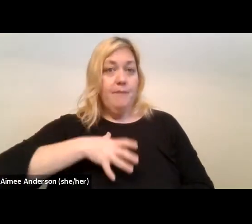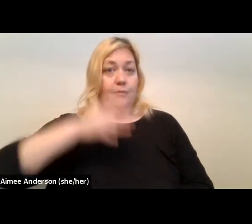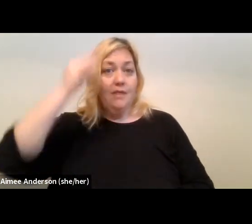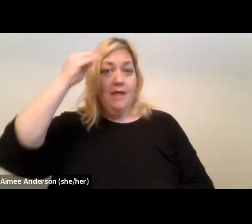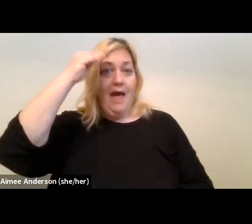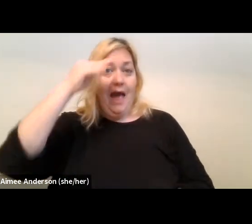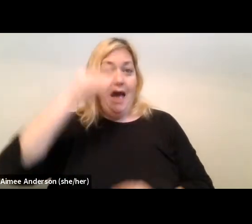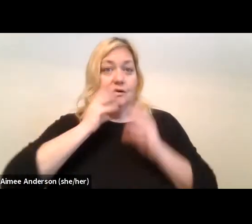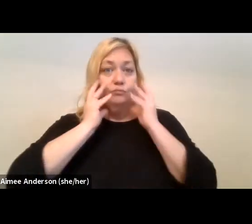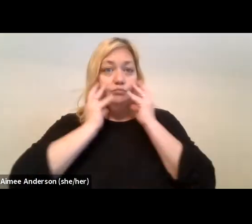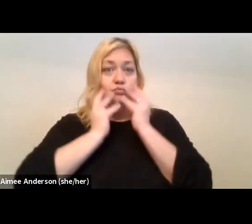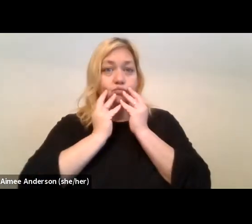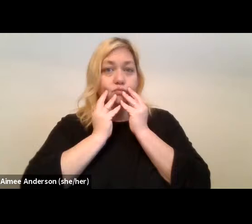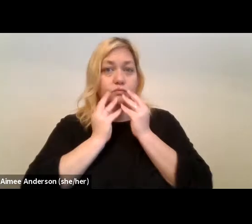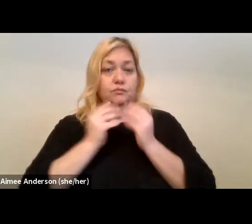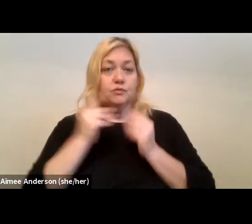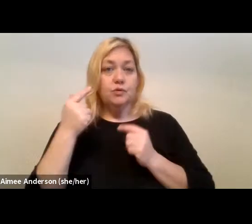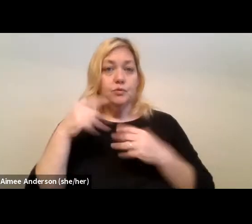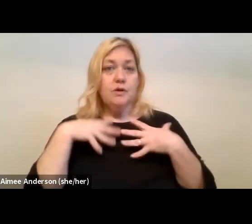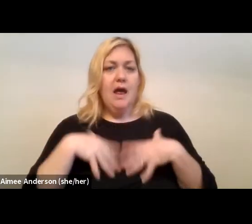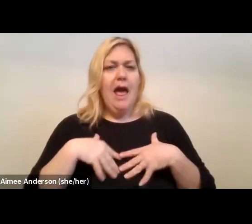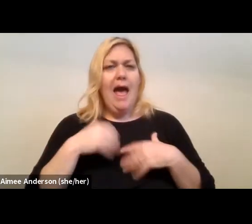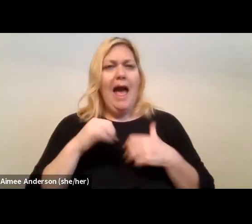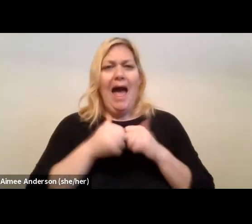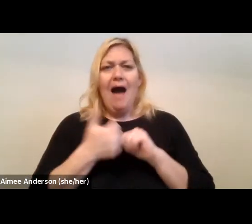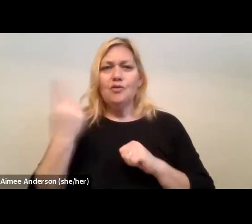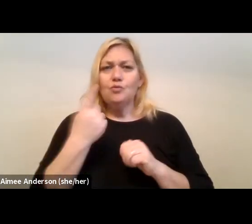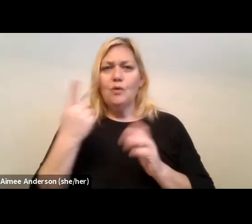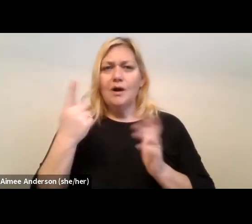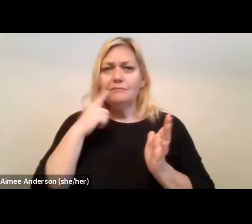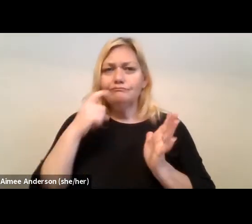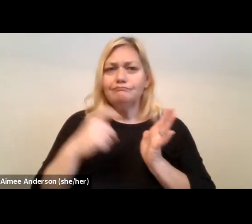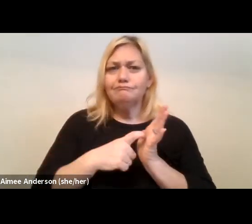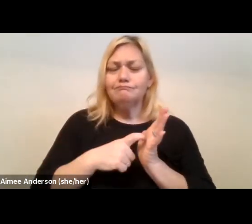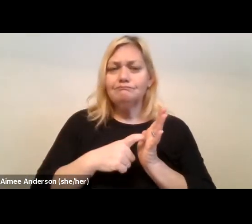Yes, Mr. Chairman, how does one seek recognition to make an amendment?